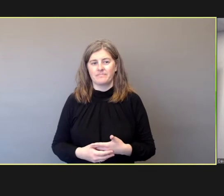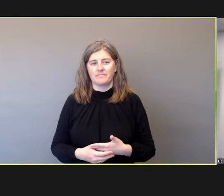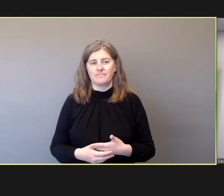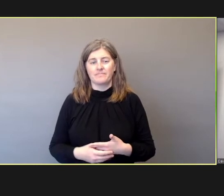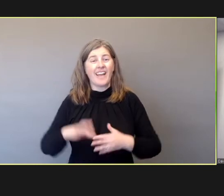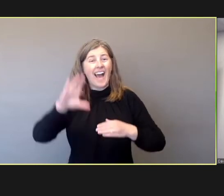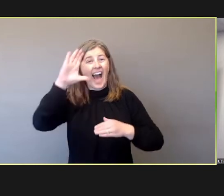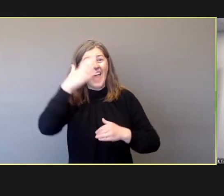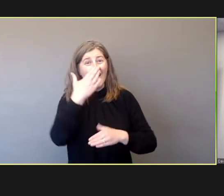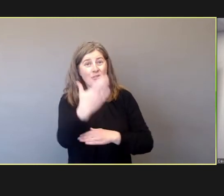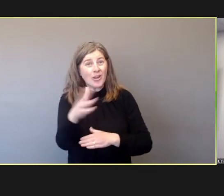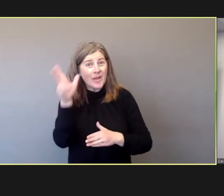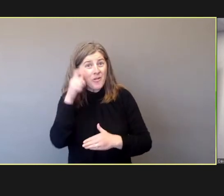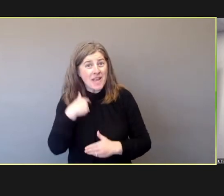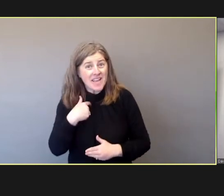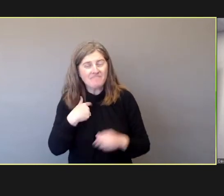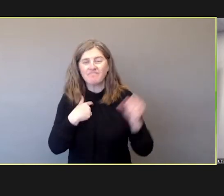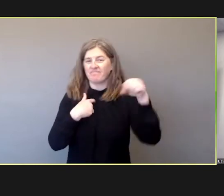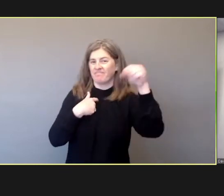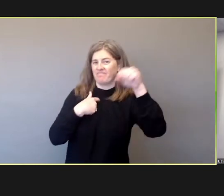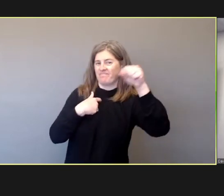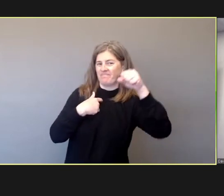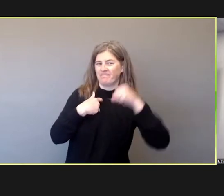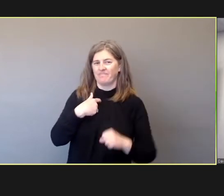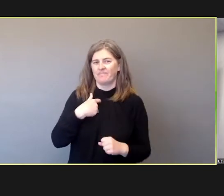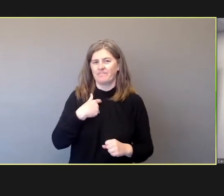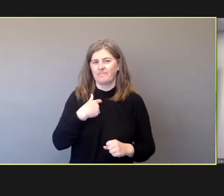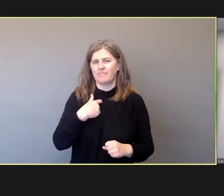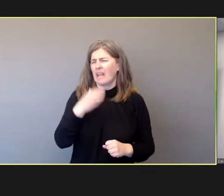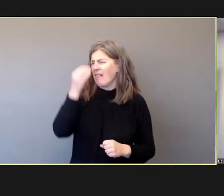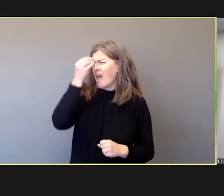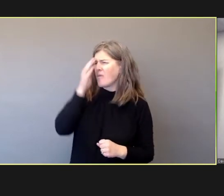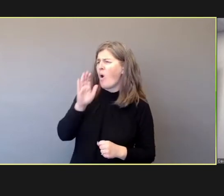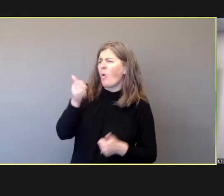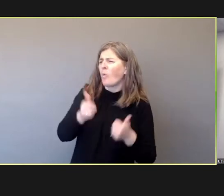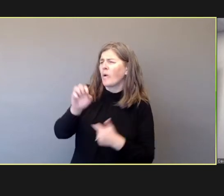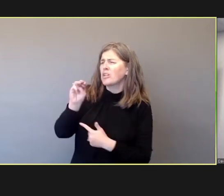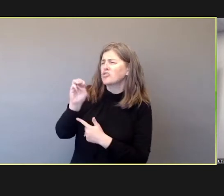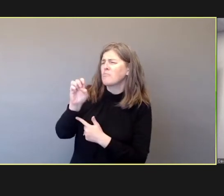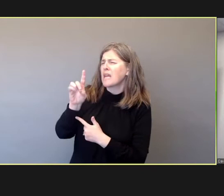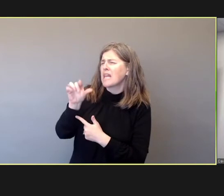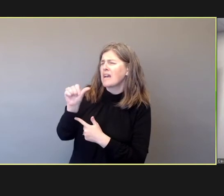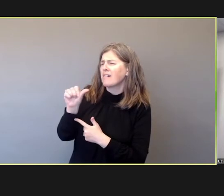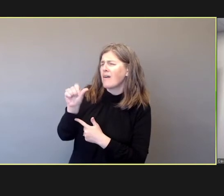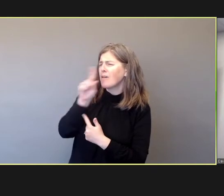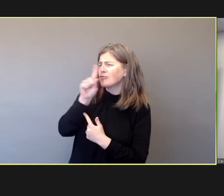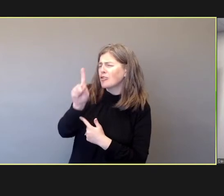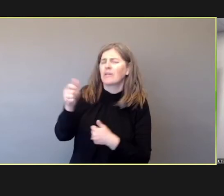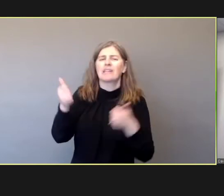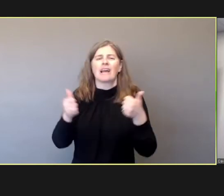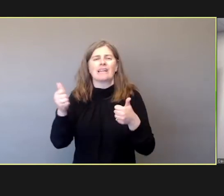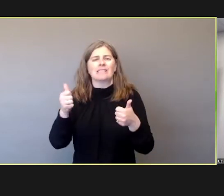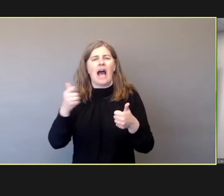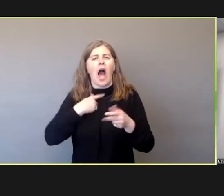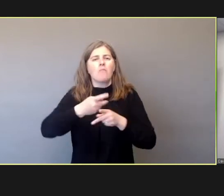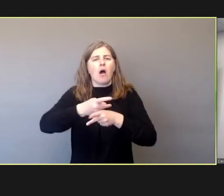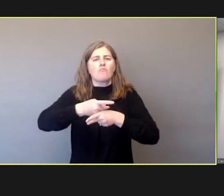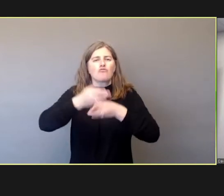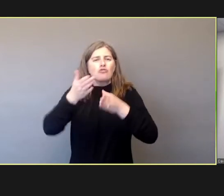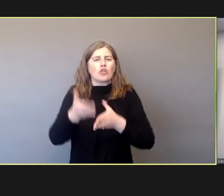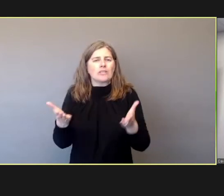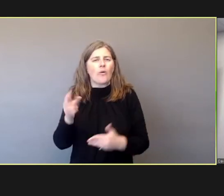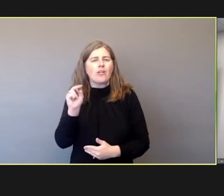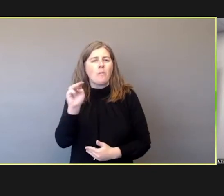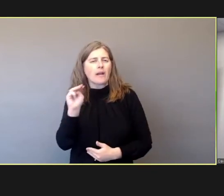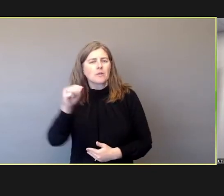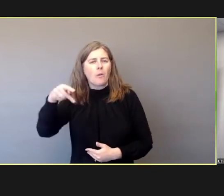Hi, thank you. Can you hear me? Yes. And could you let us know your outlet? I wasn't sure. I'm a producer at New Mexico PBS.